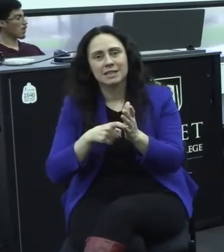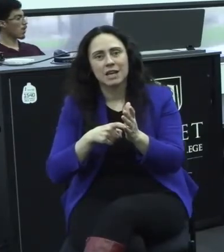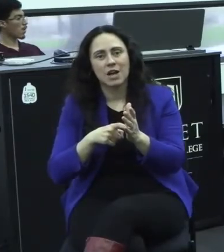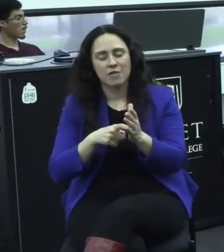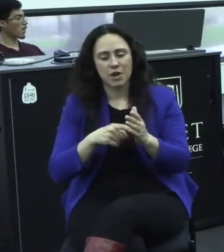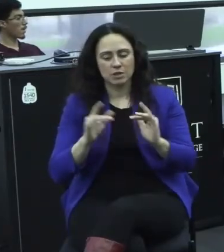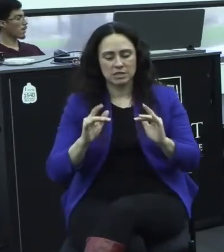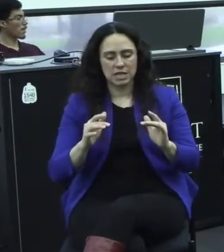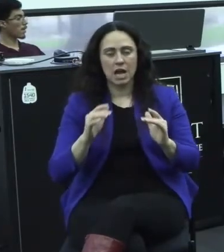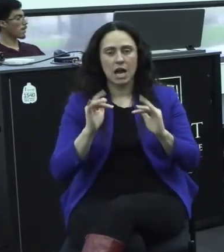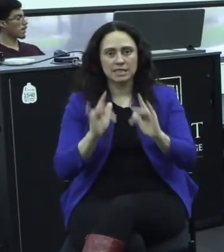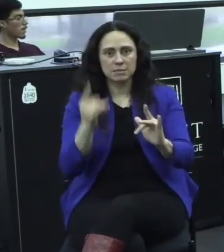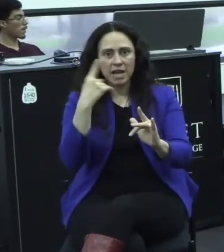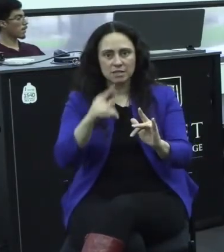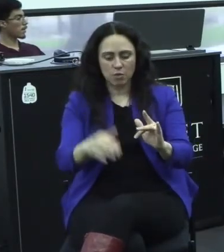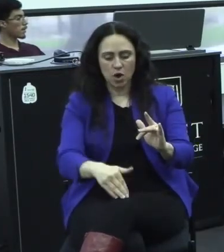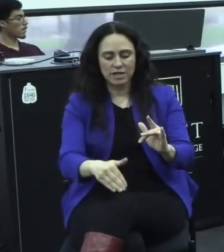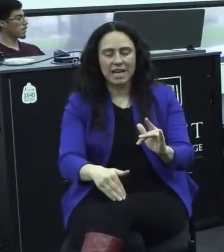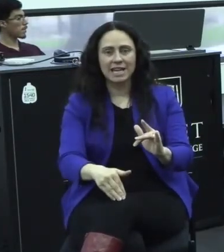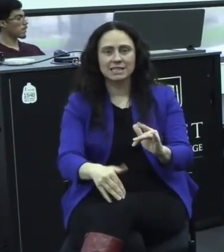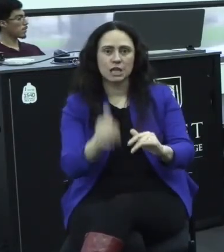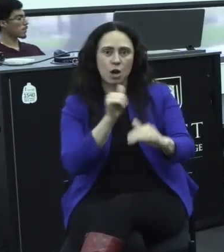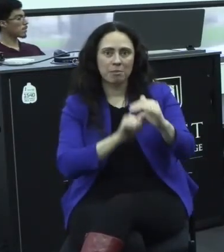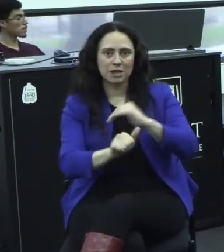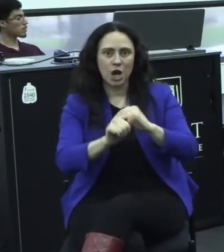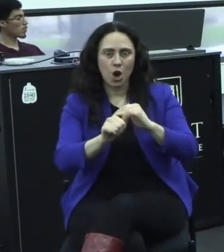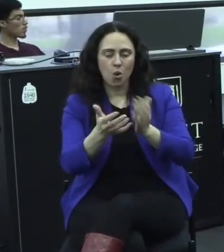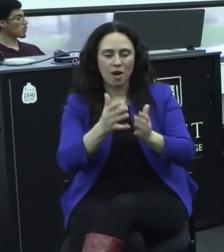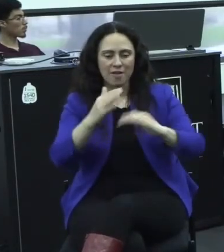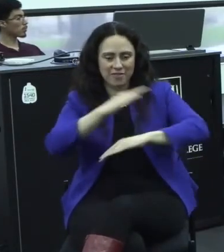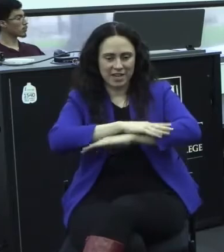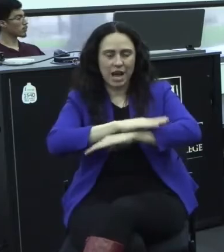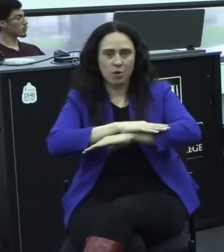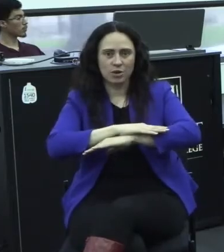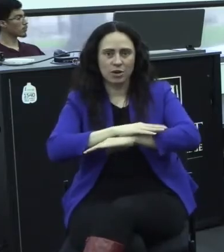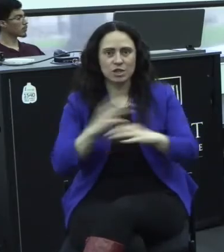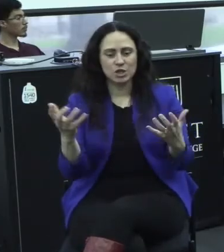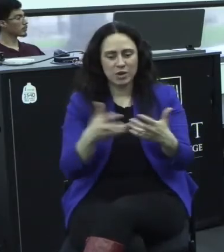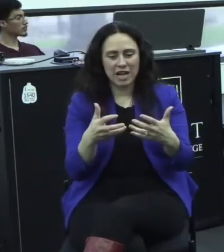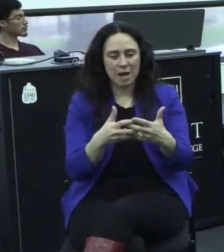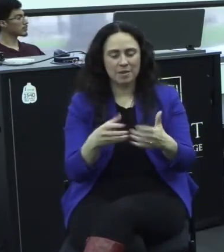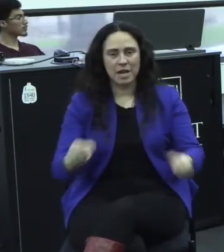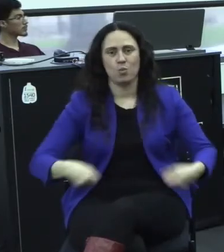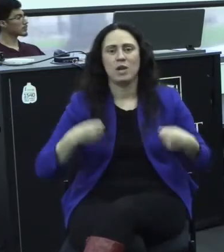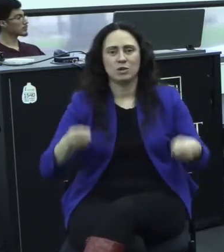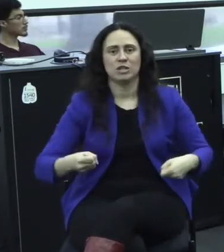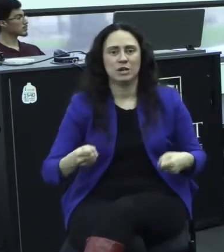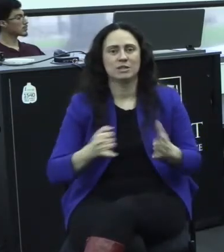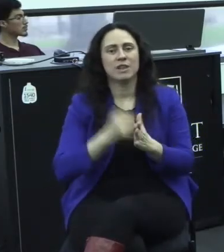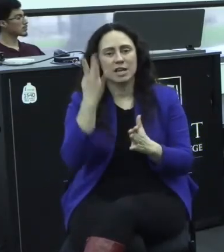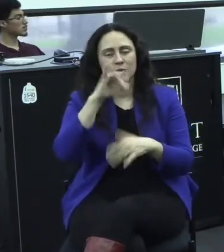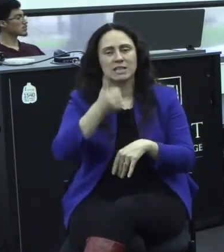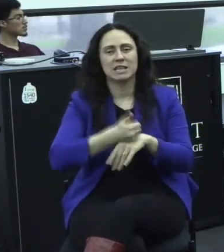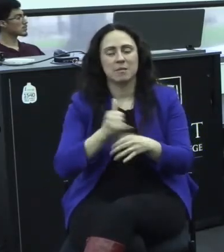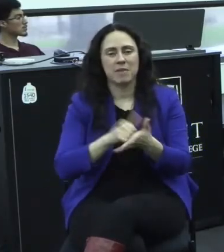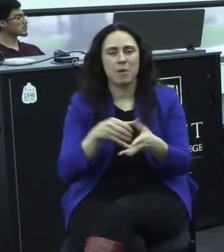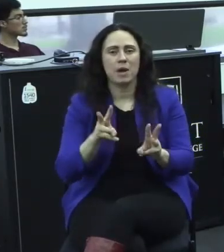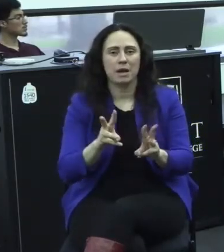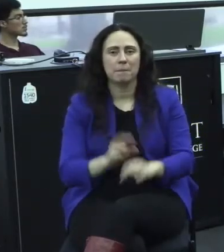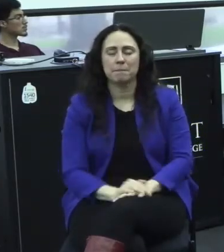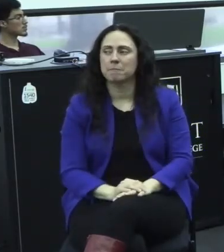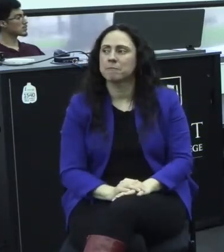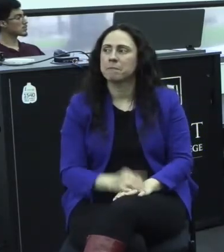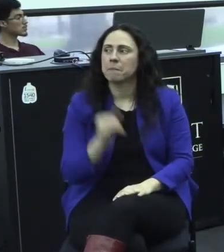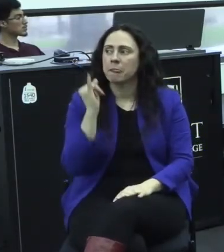space below that sink in order to accommodate wheelchairs. That's why that's that way. And if you'll look